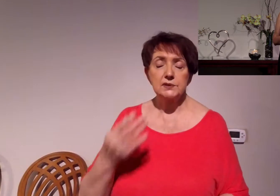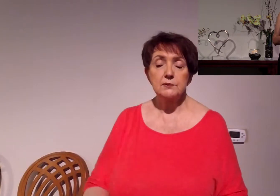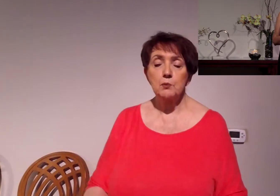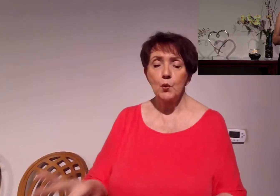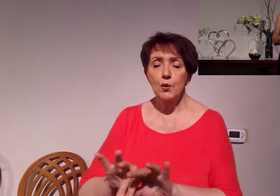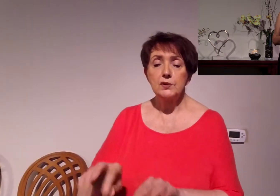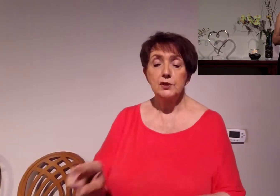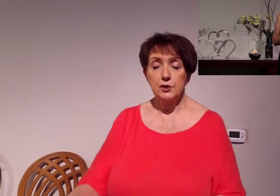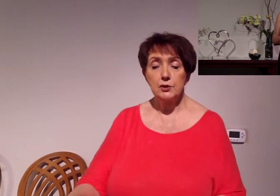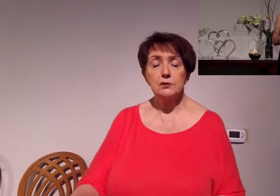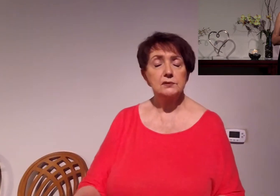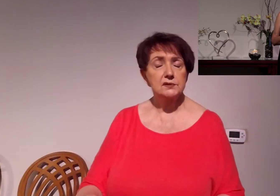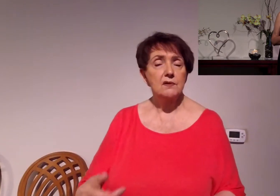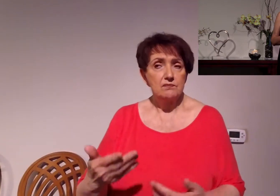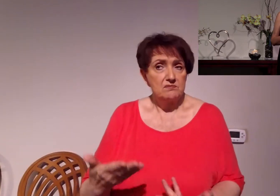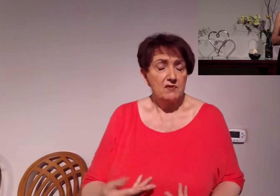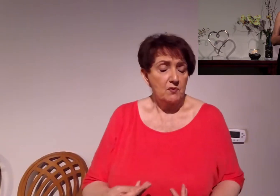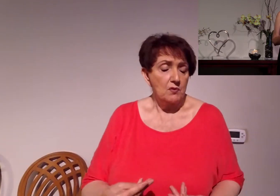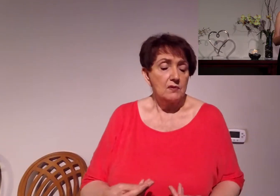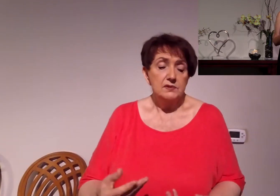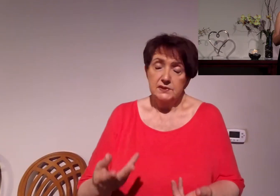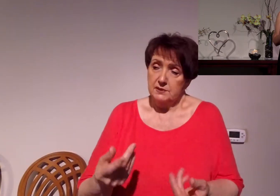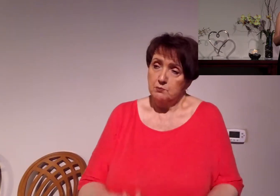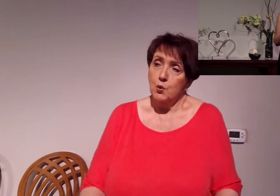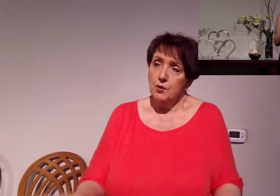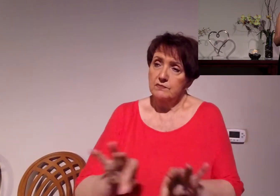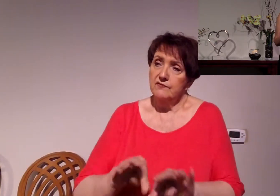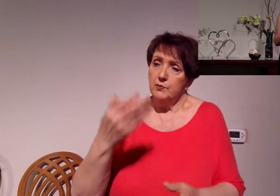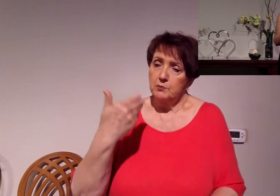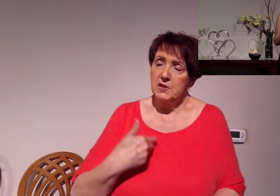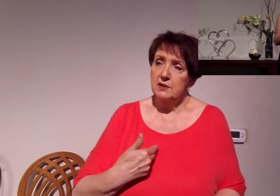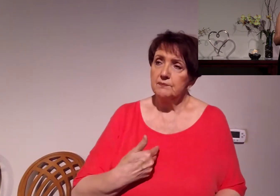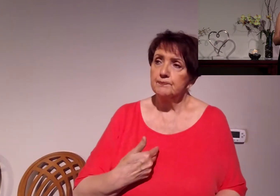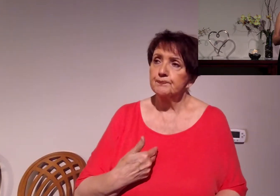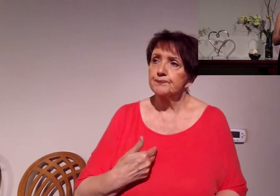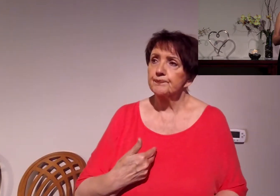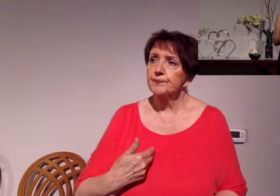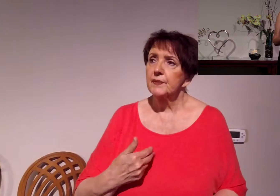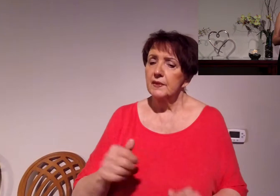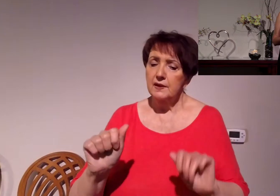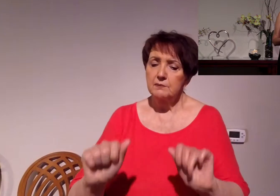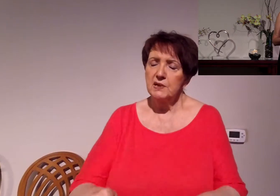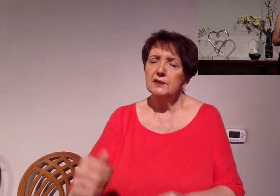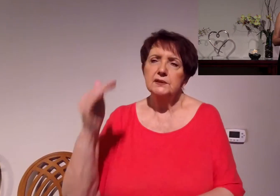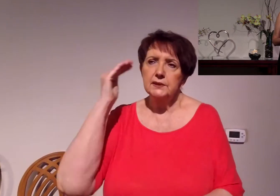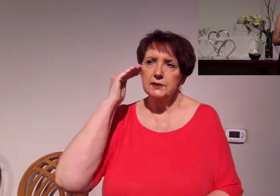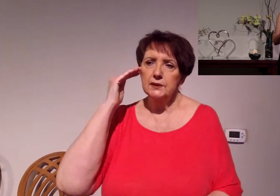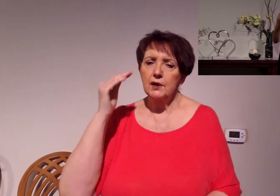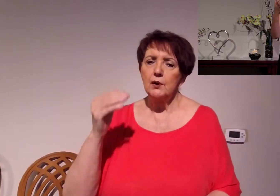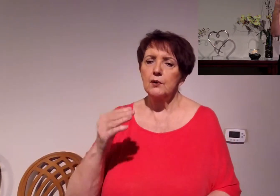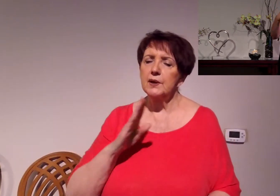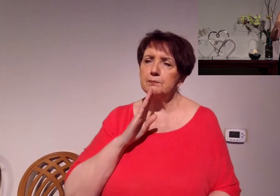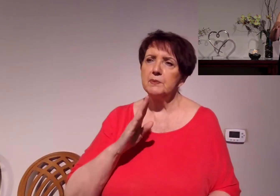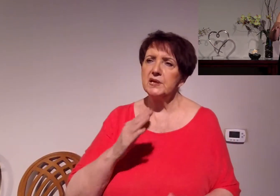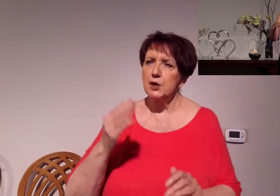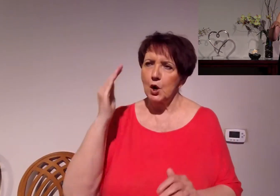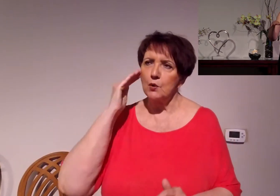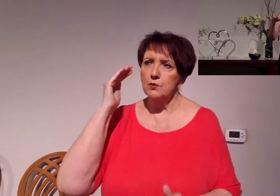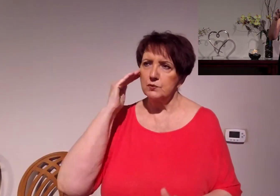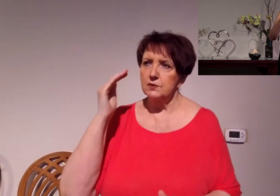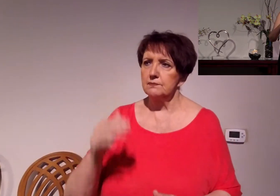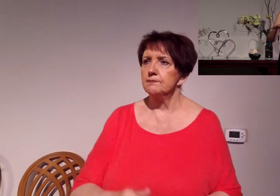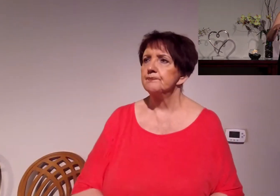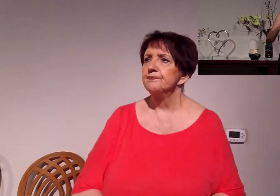me. Do you see? This ability to know and be known, this takes